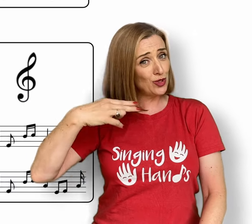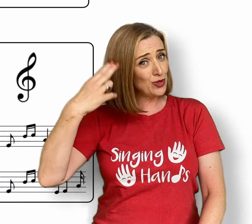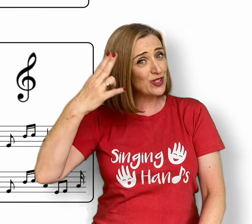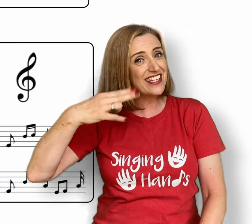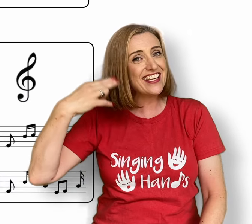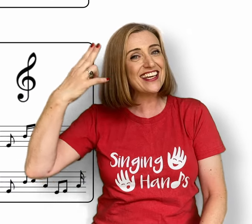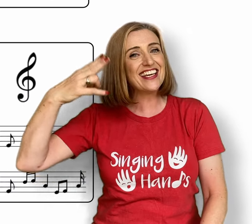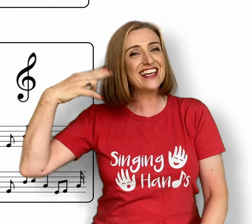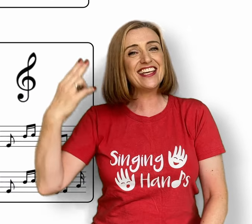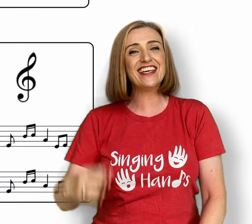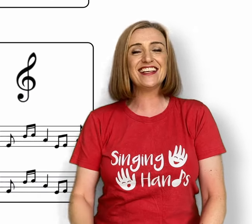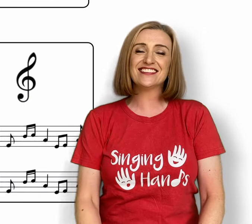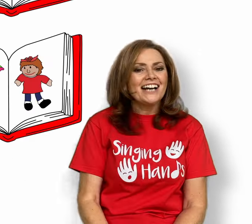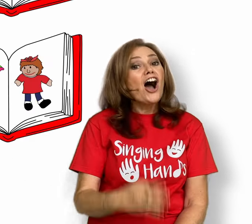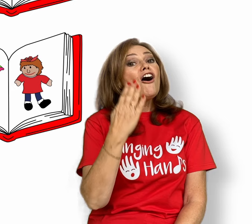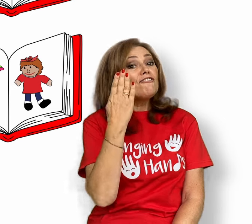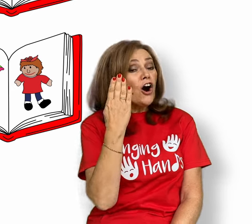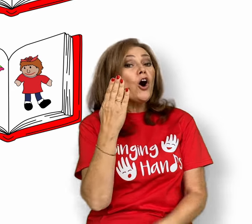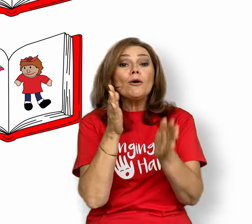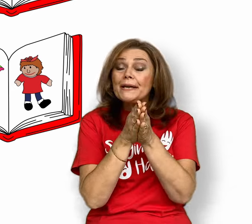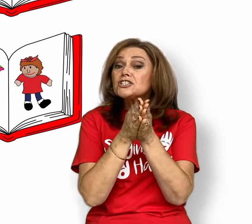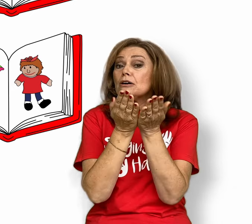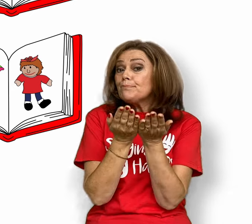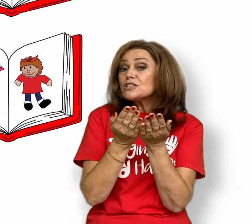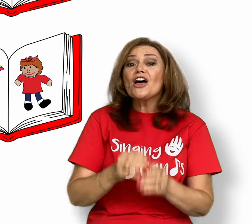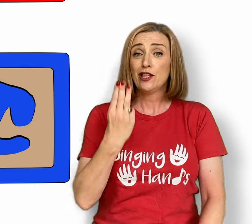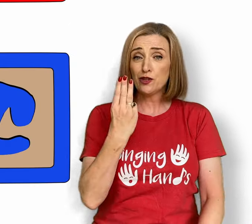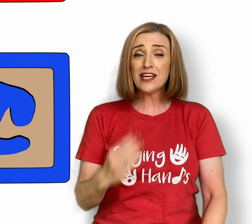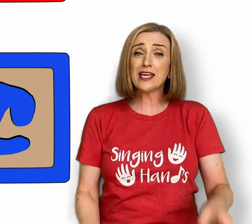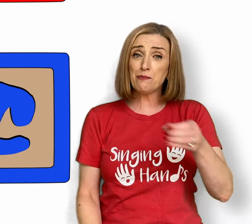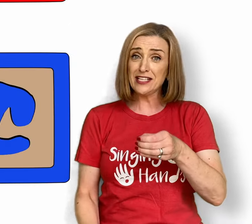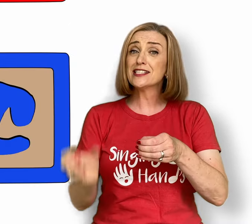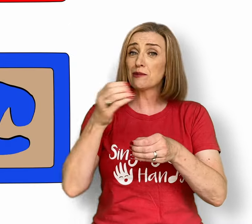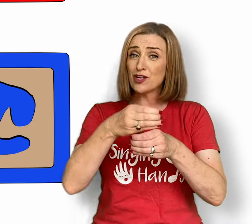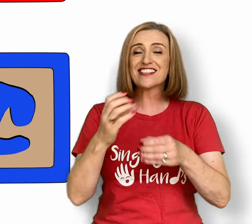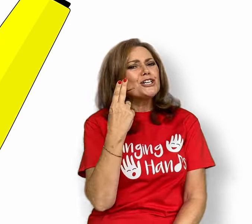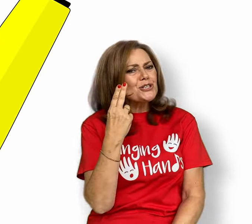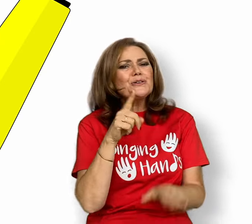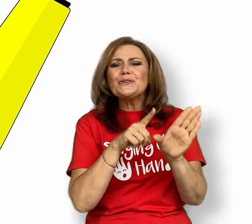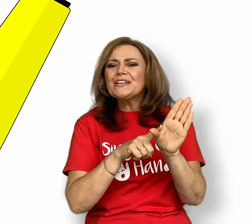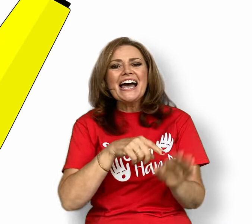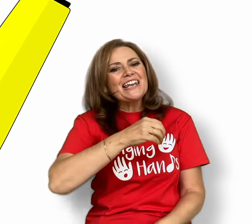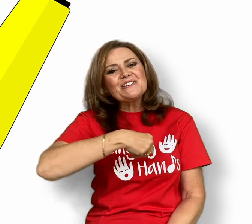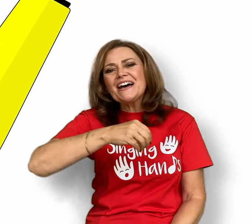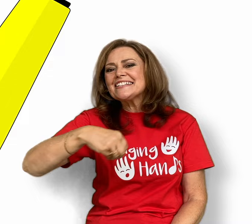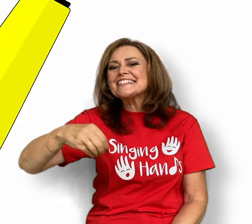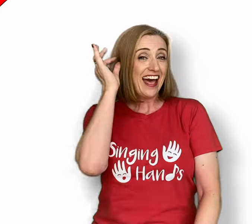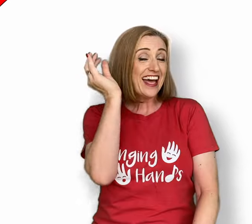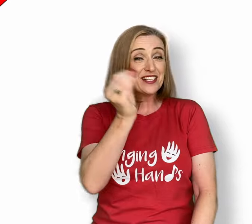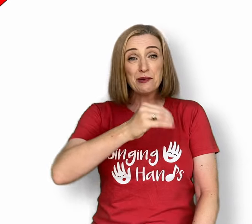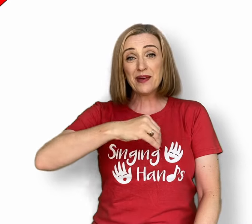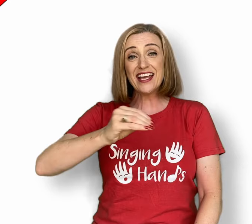to sing, four picture books, three building bricks, two yellow